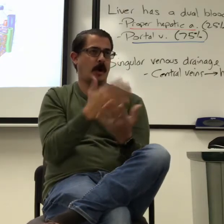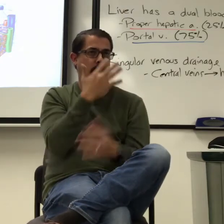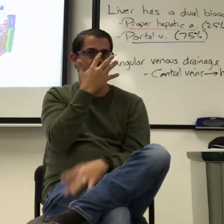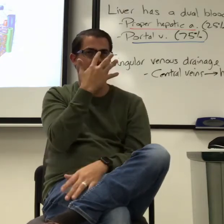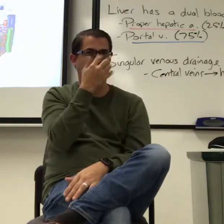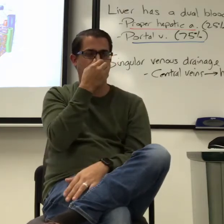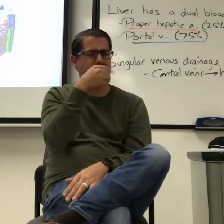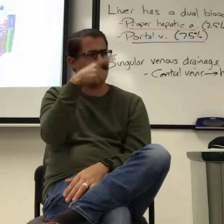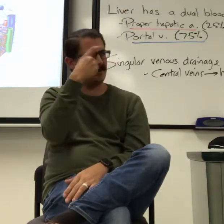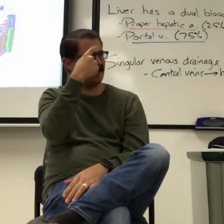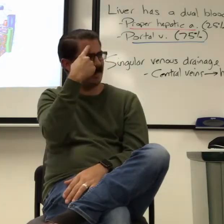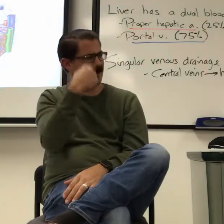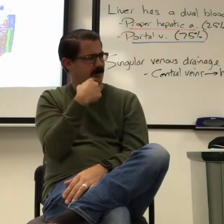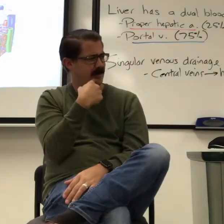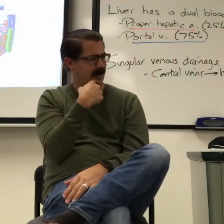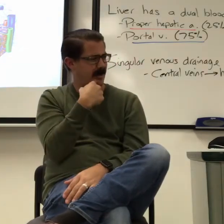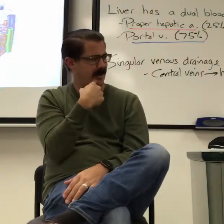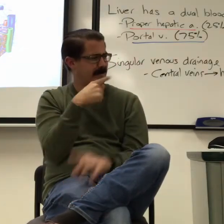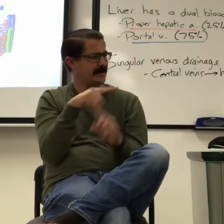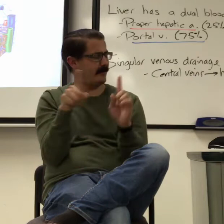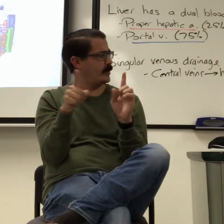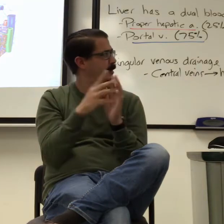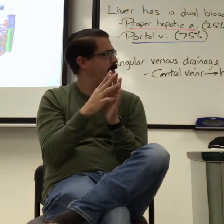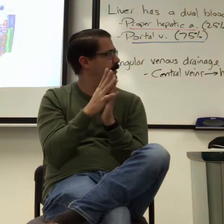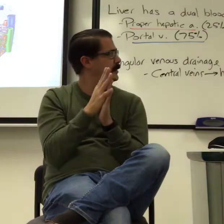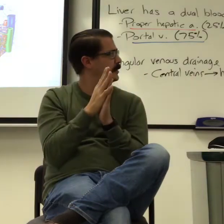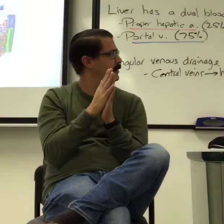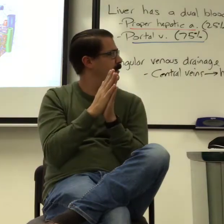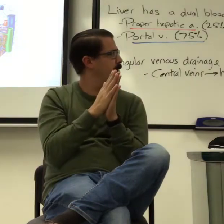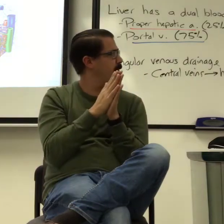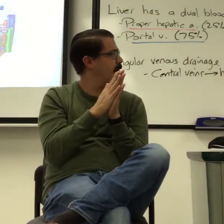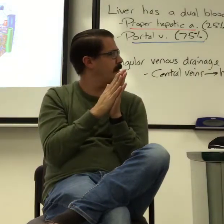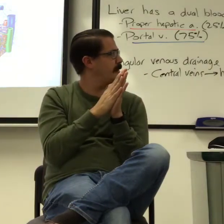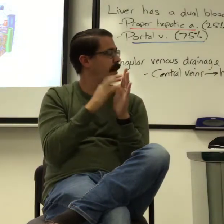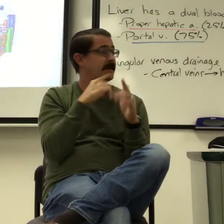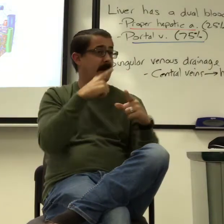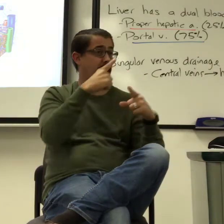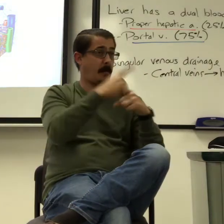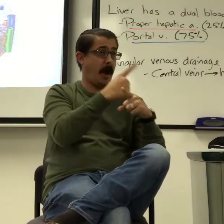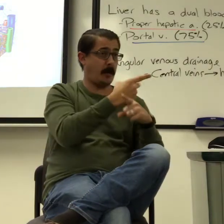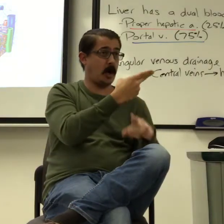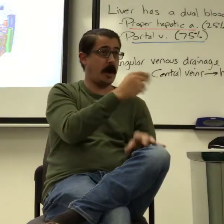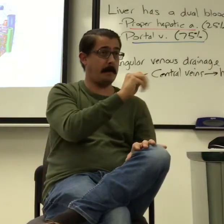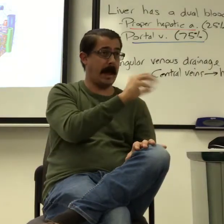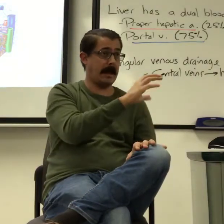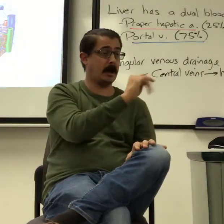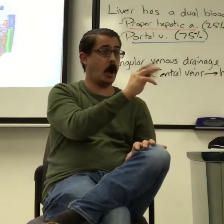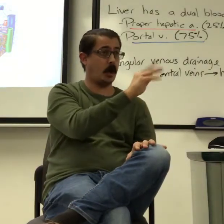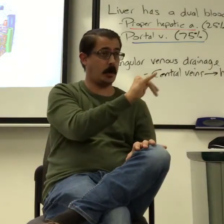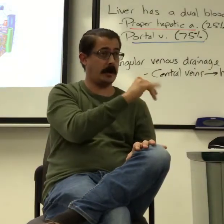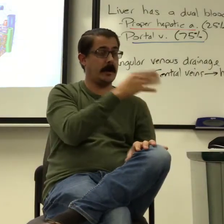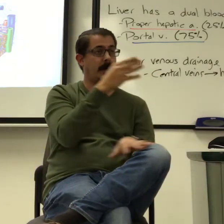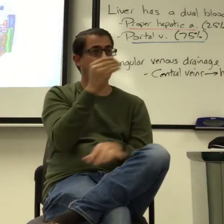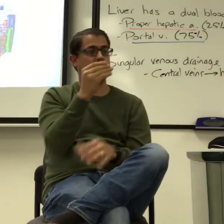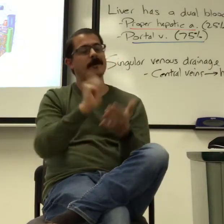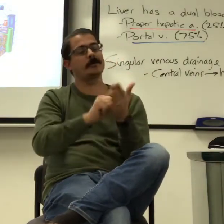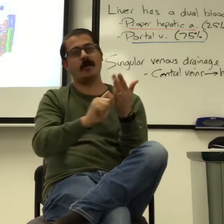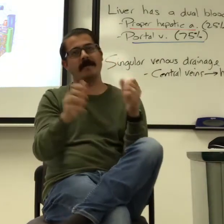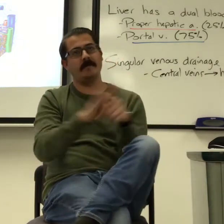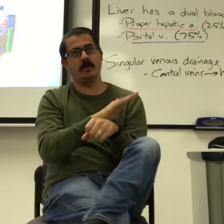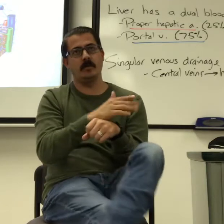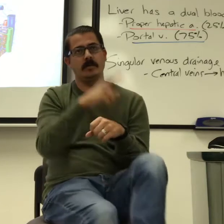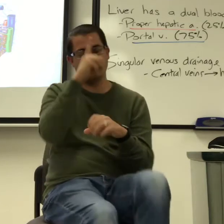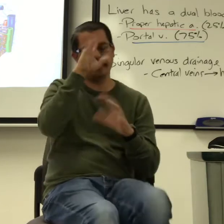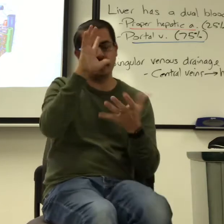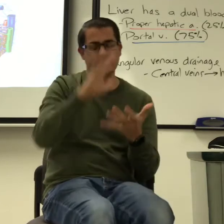Because So I thought you said there is different, right? I said there's proper hepatic artery, and let me just write it since it's